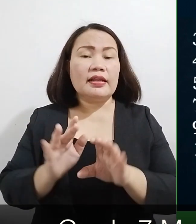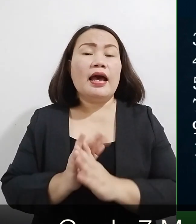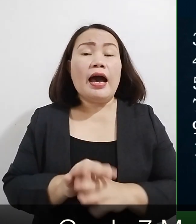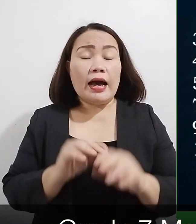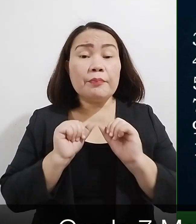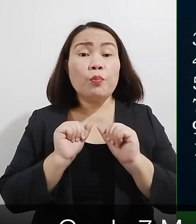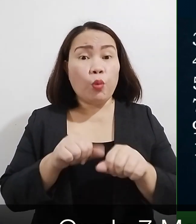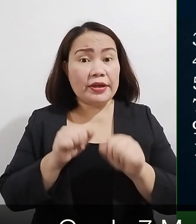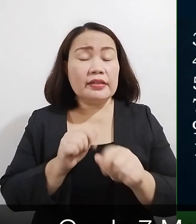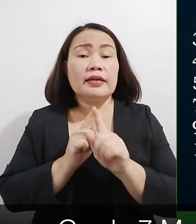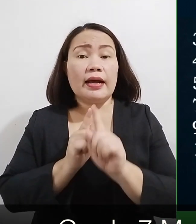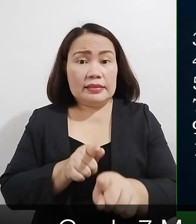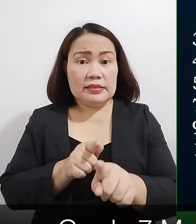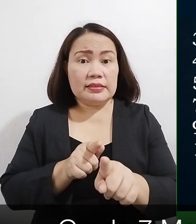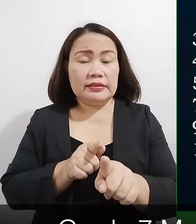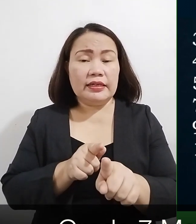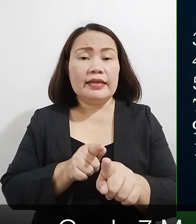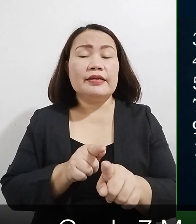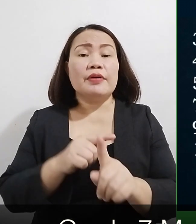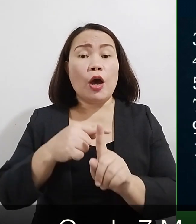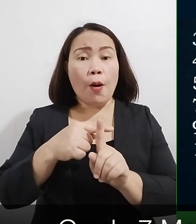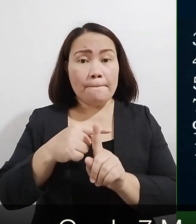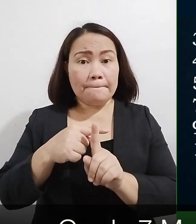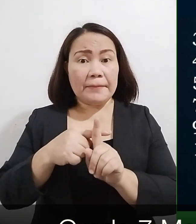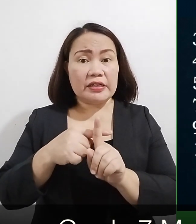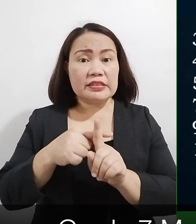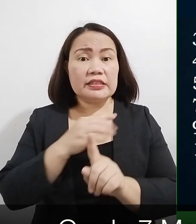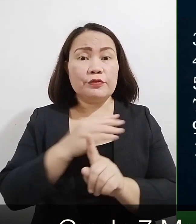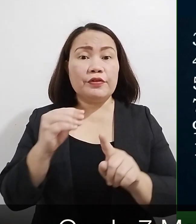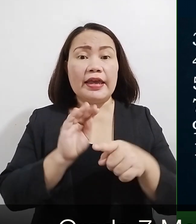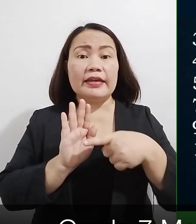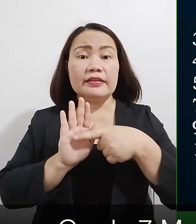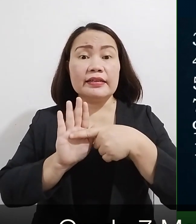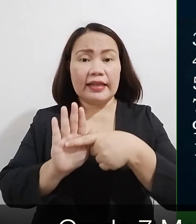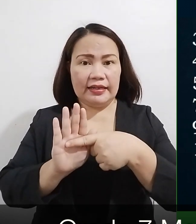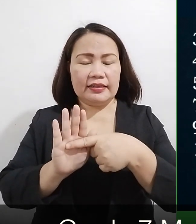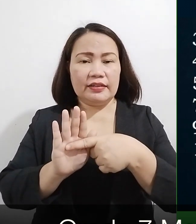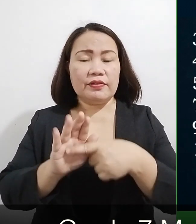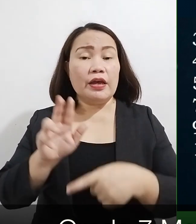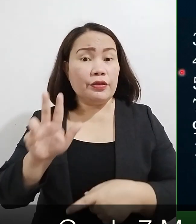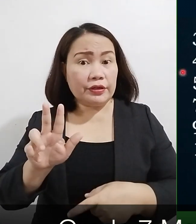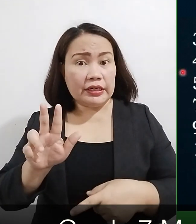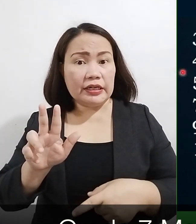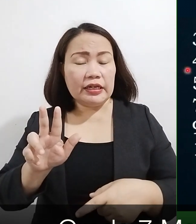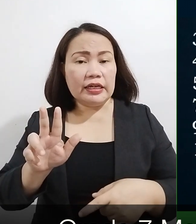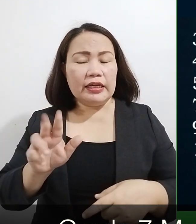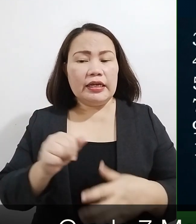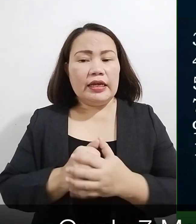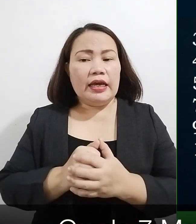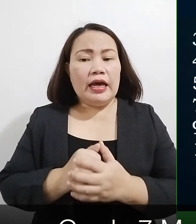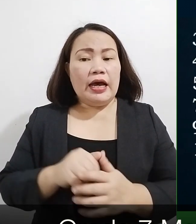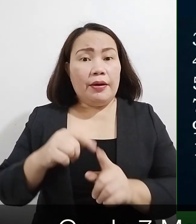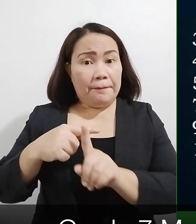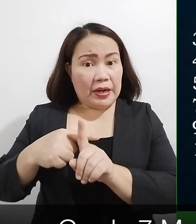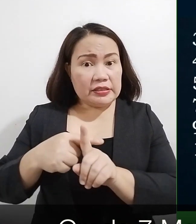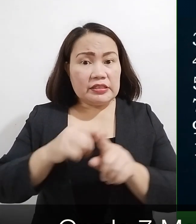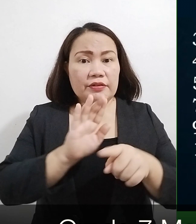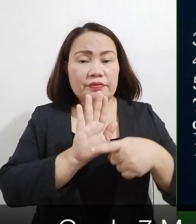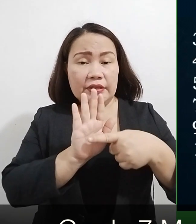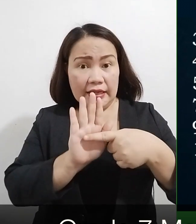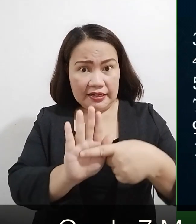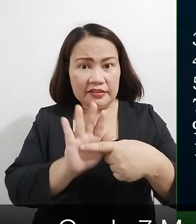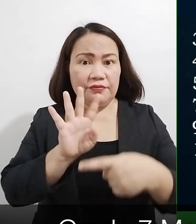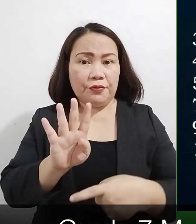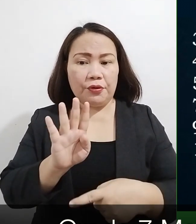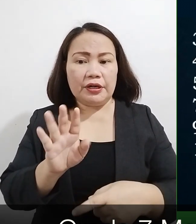ang pwede nating maging sagot ay positive 3 or negative 3, positive 4 or negative 4, and